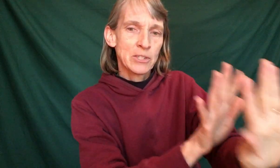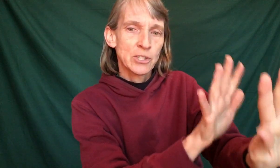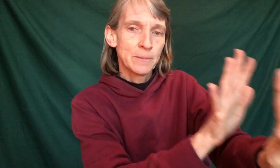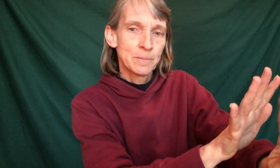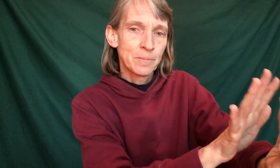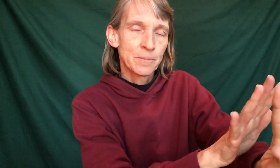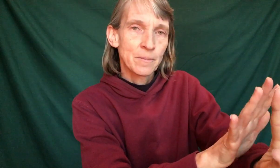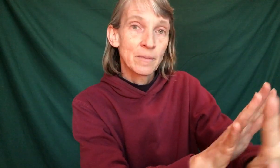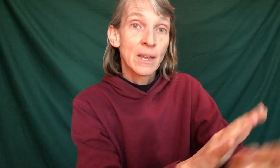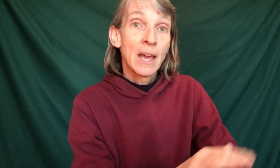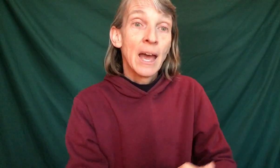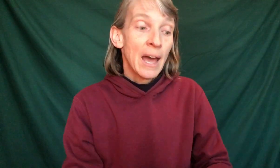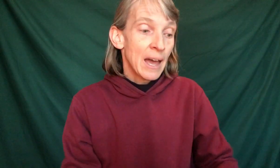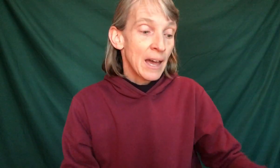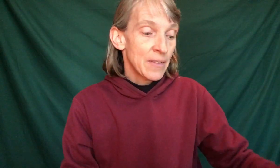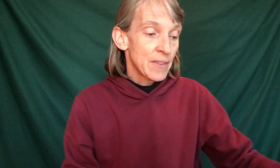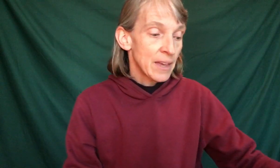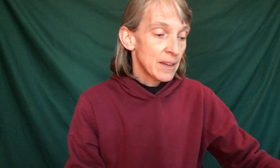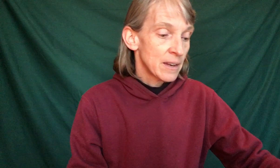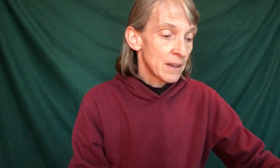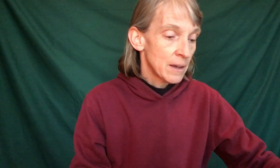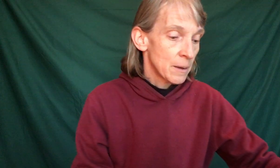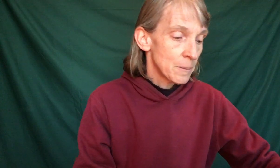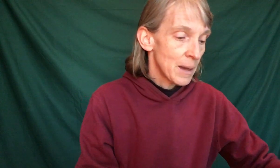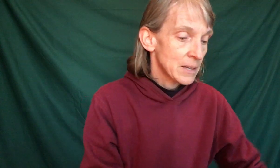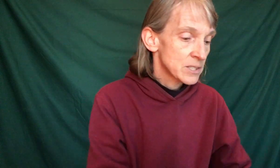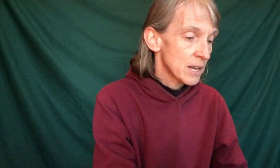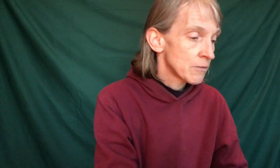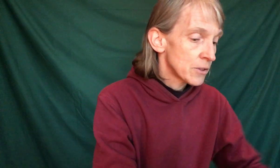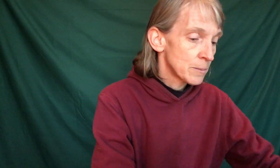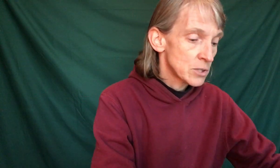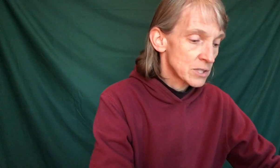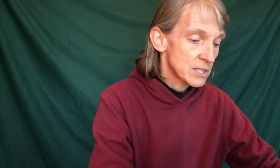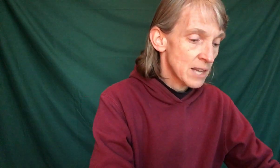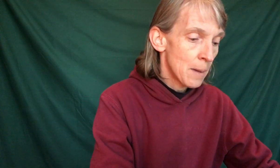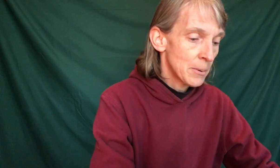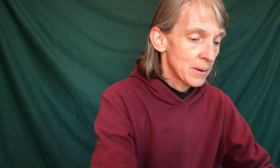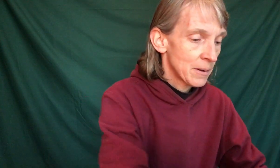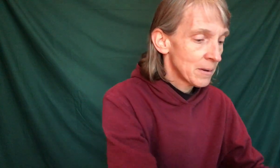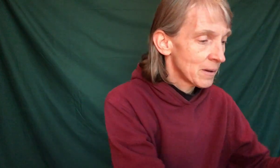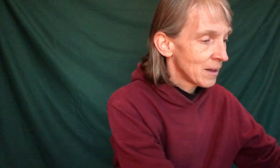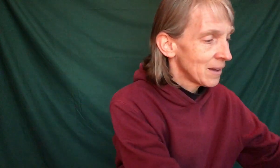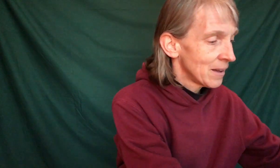picture. And then Max said for them to stop.